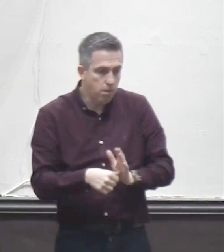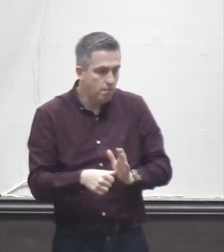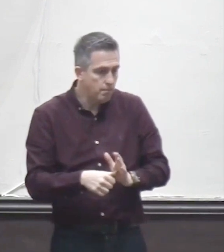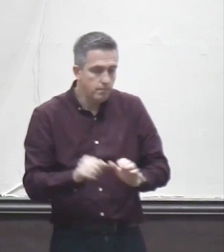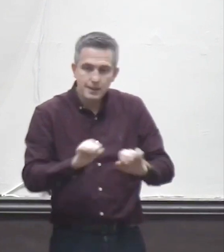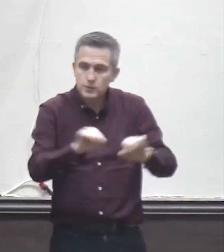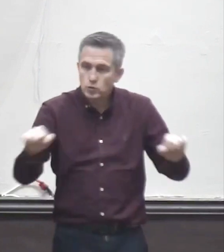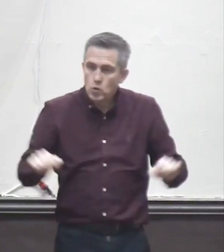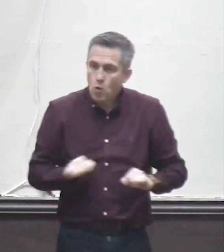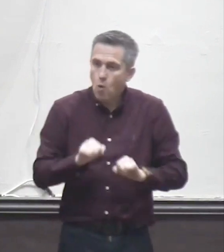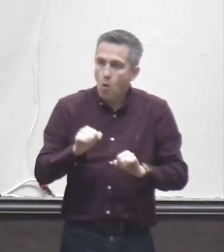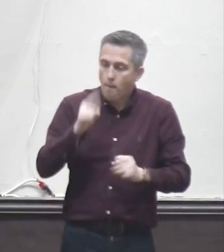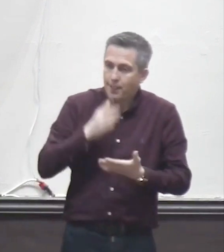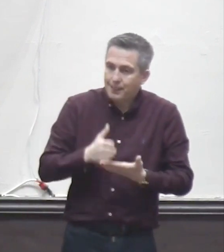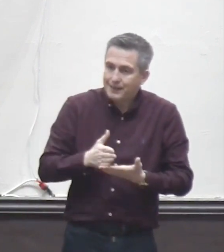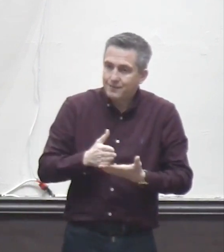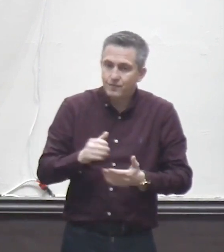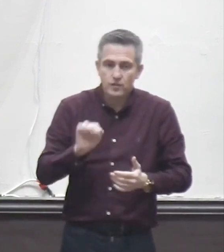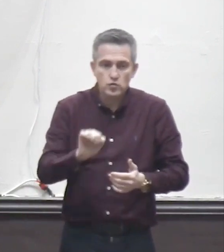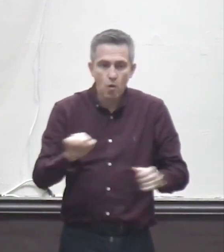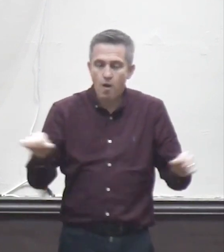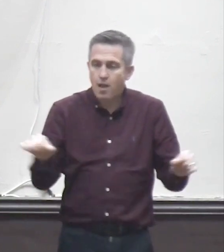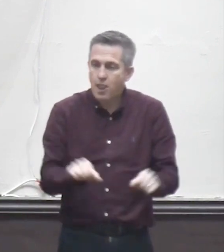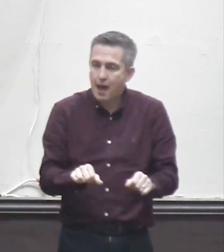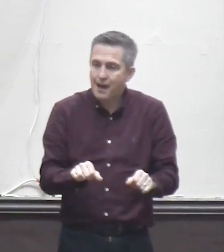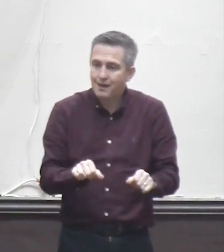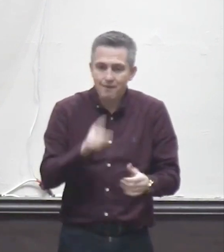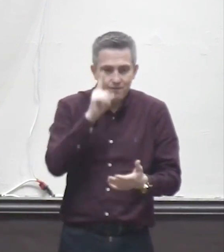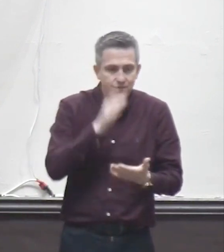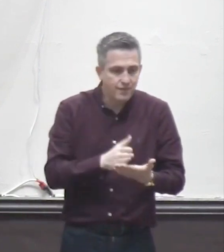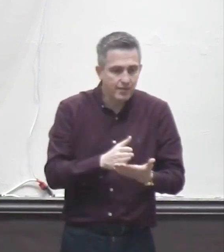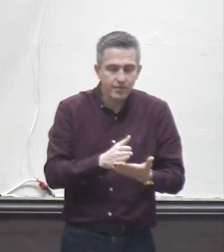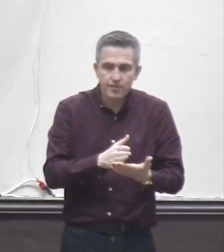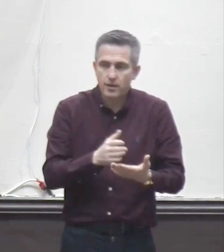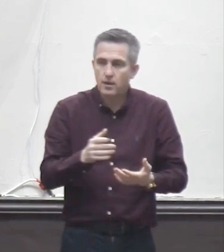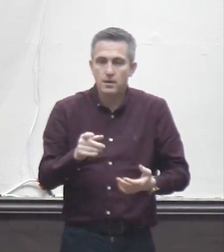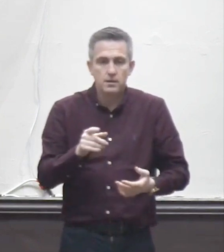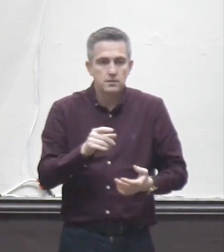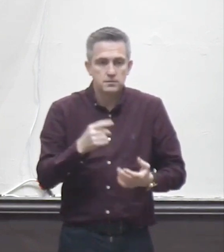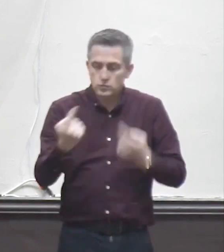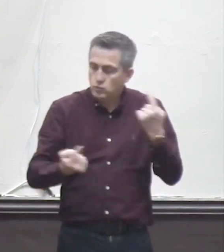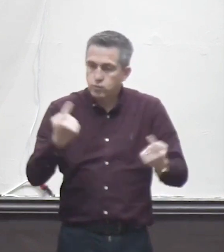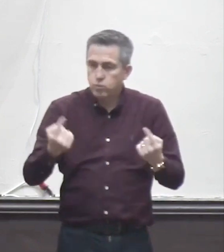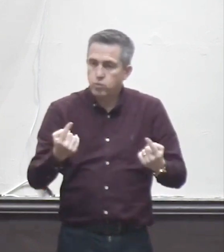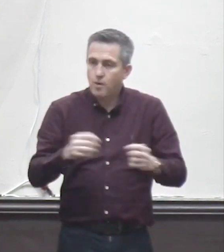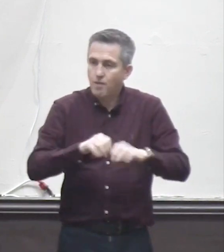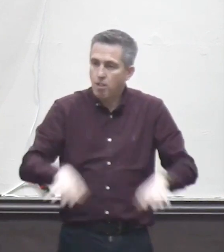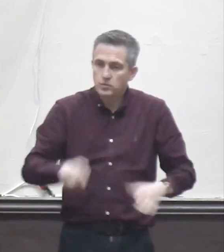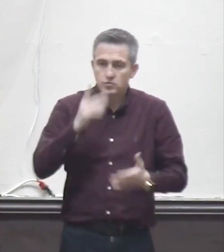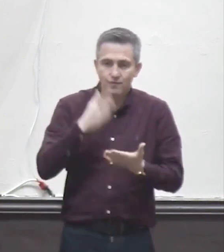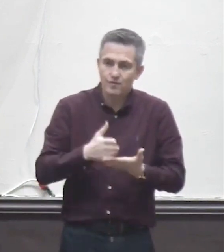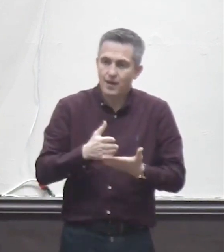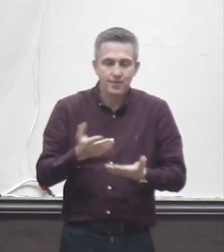the individual and the lack of iman, or the faith that is stripped away from him because of